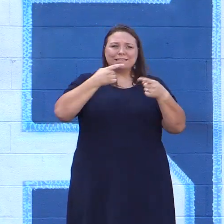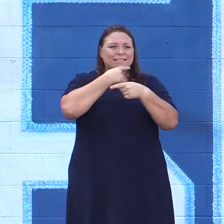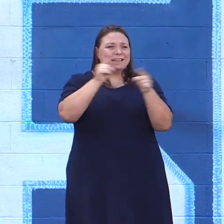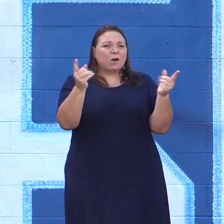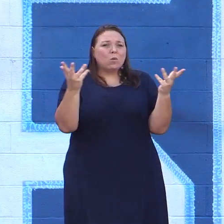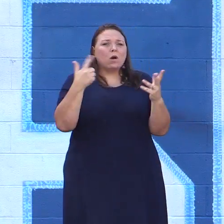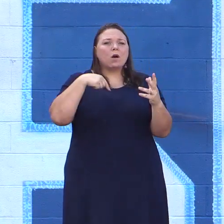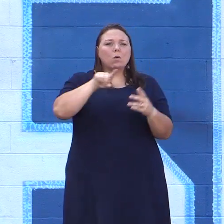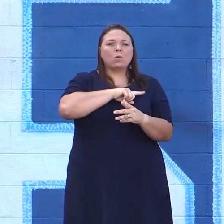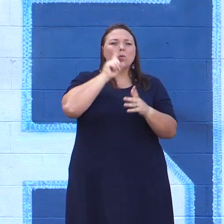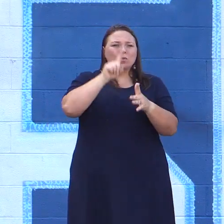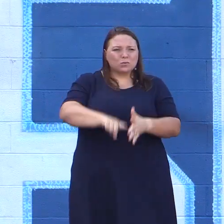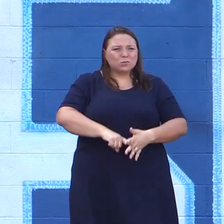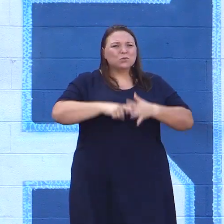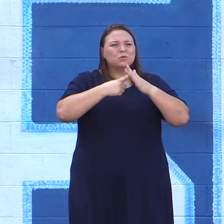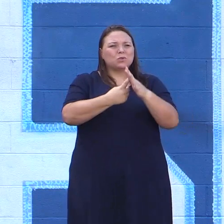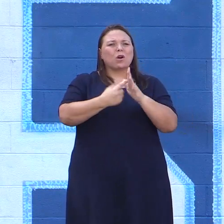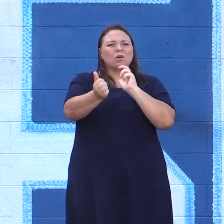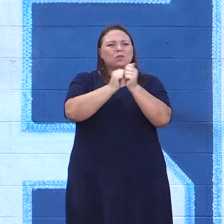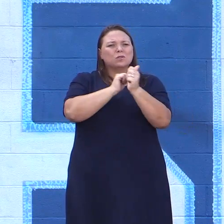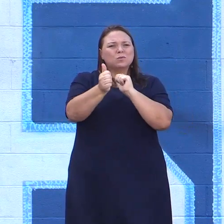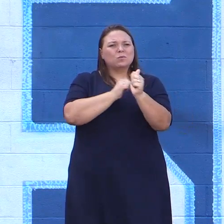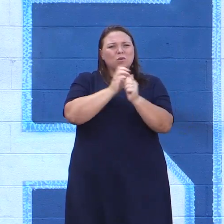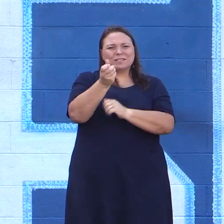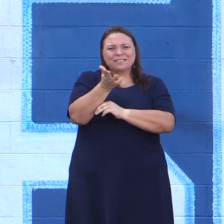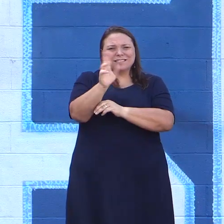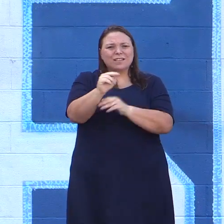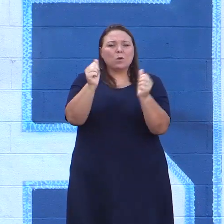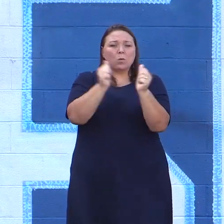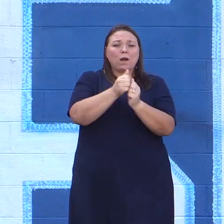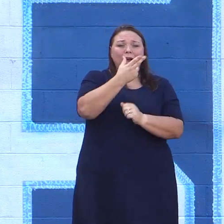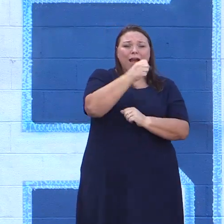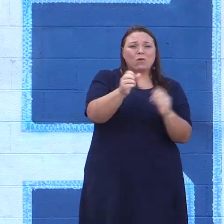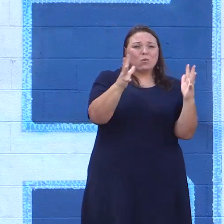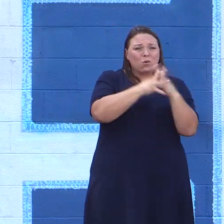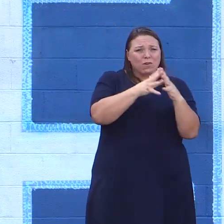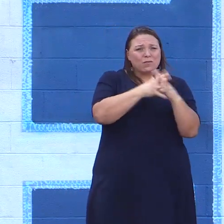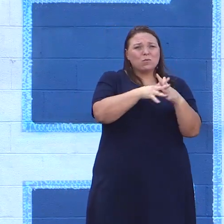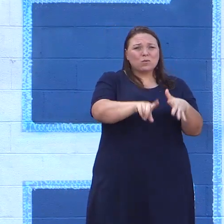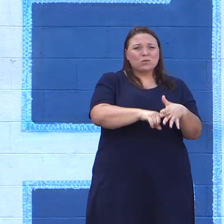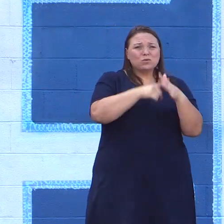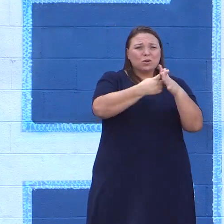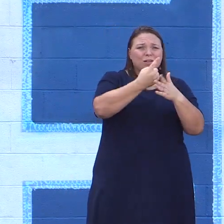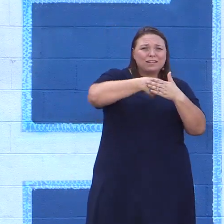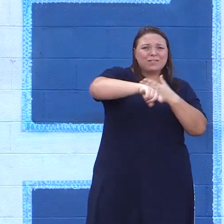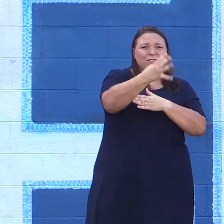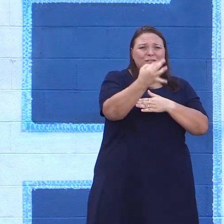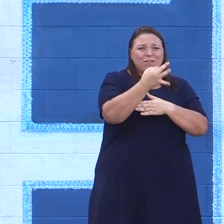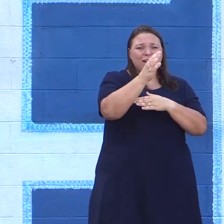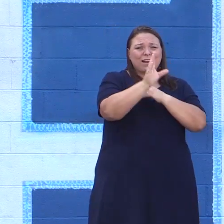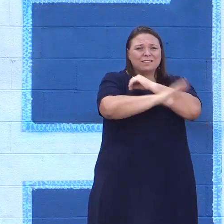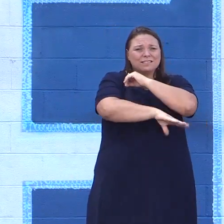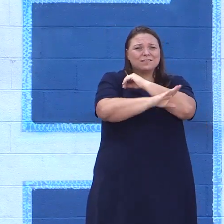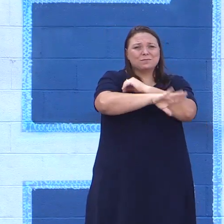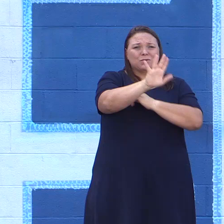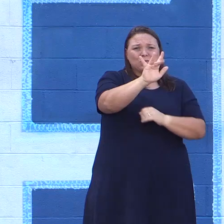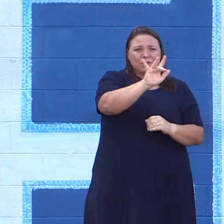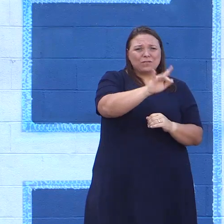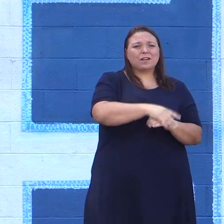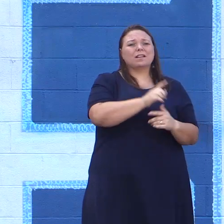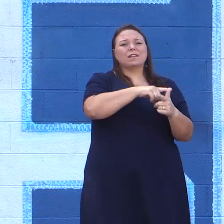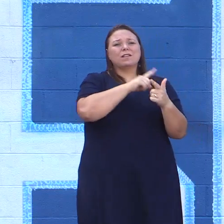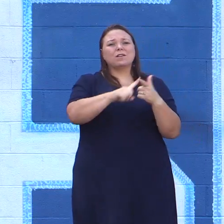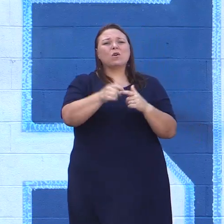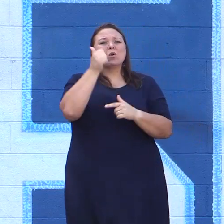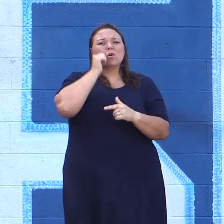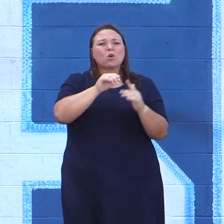that we are phasing in the start of our athletic seasons with high school football able to start next Friday, September 25th, girls